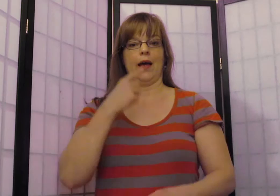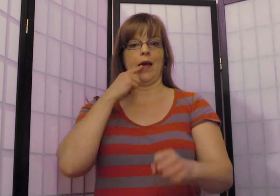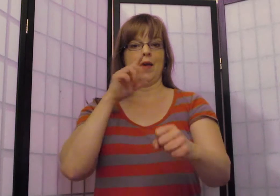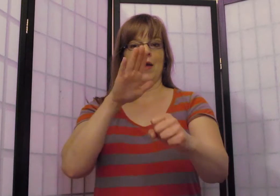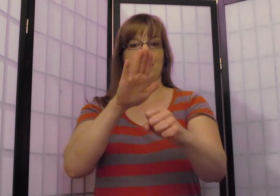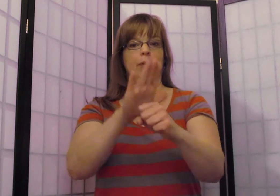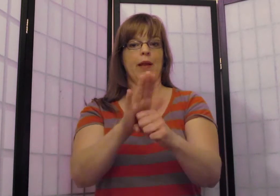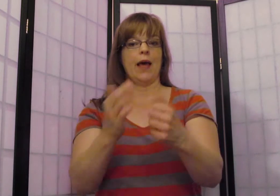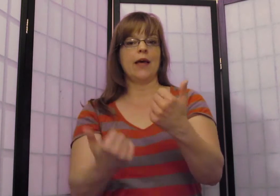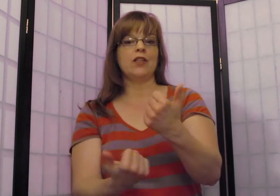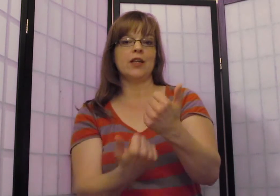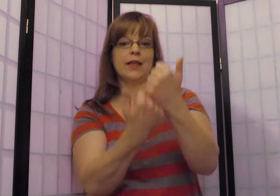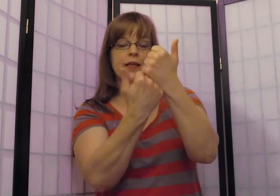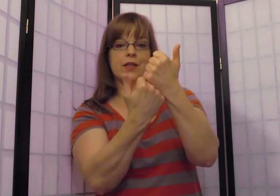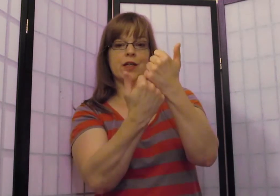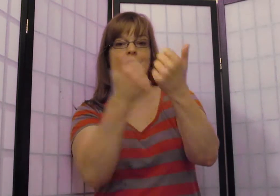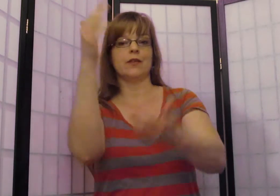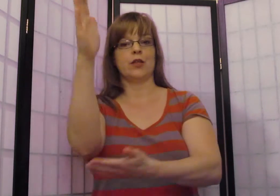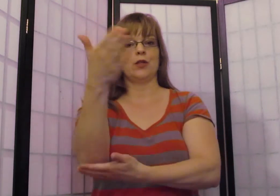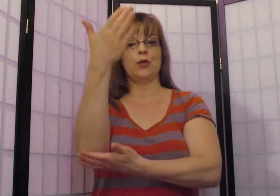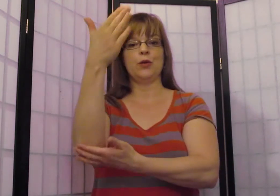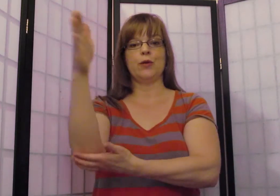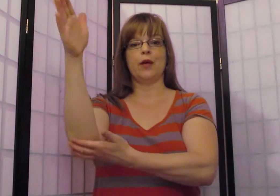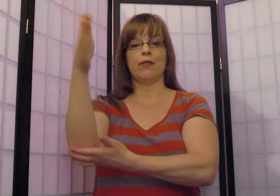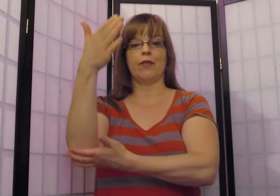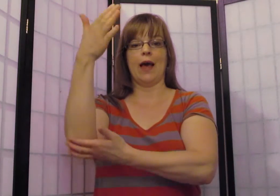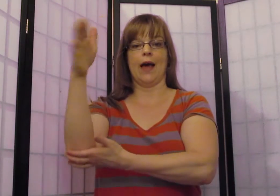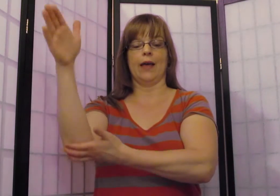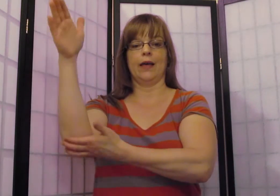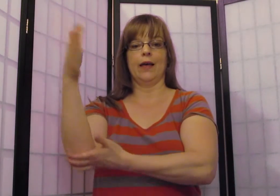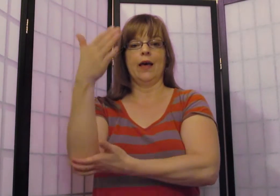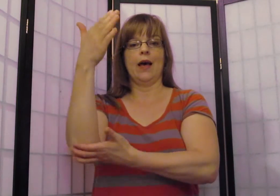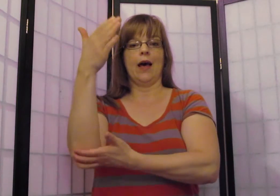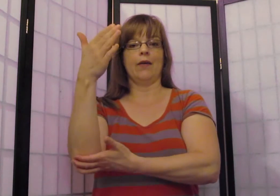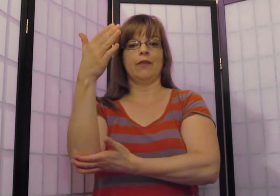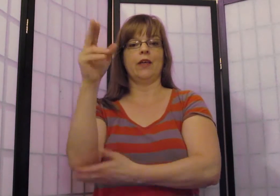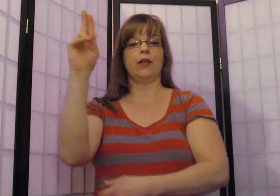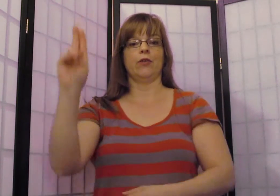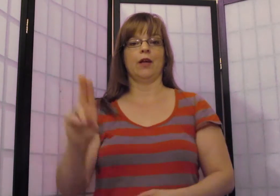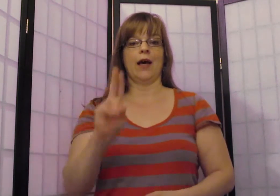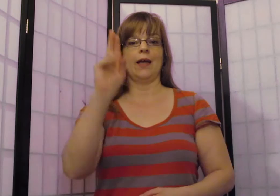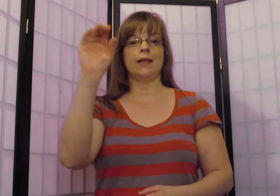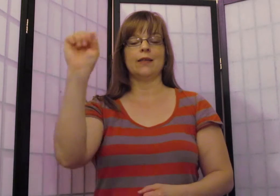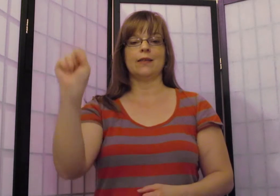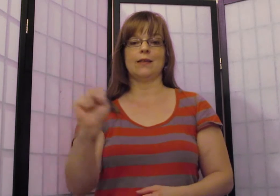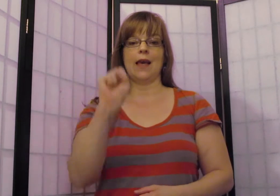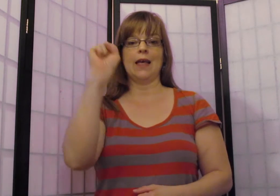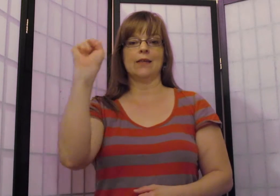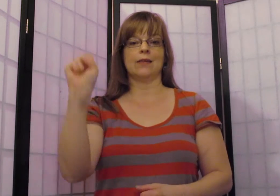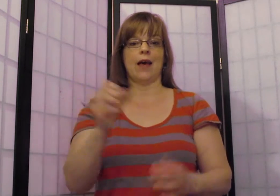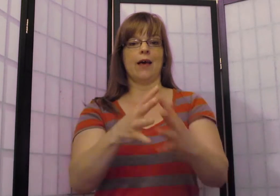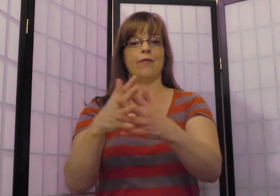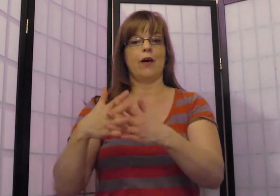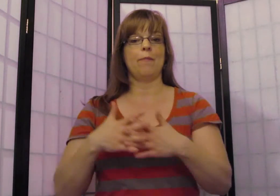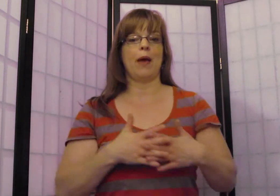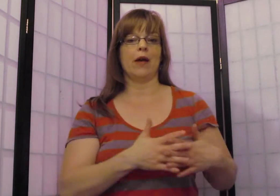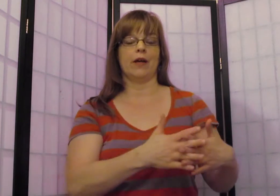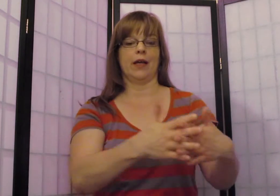I pledge allegiance to the flag of the United States of America